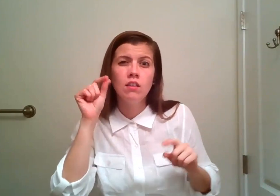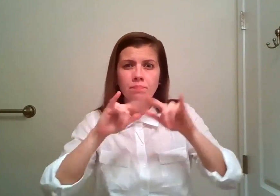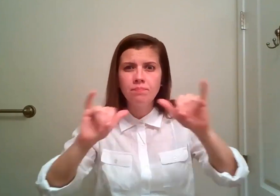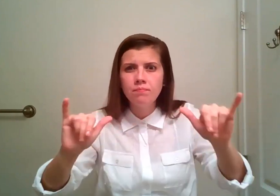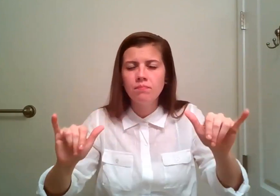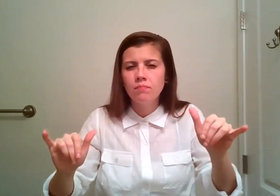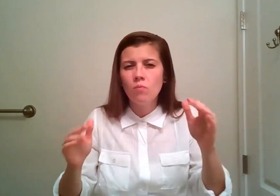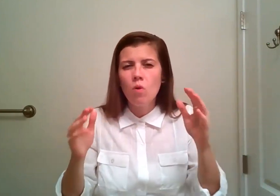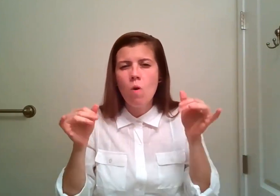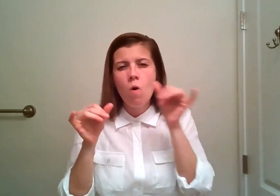he